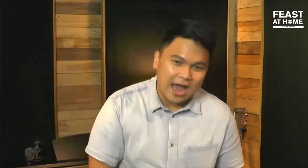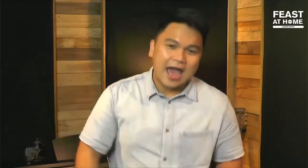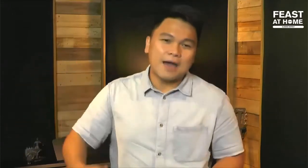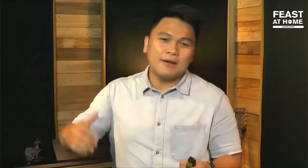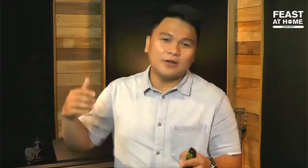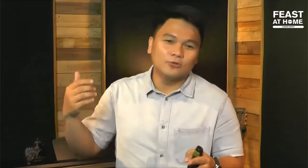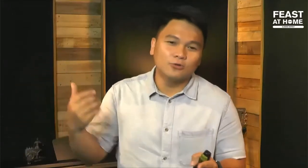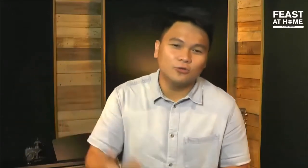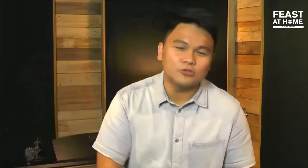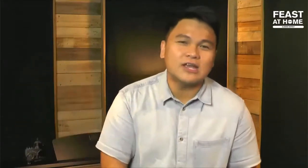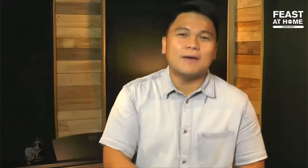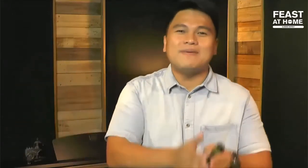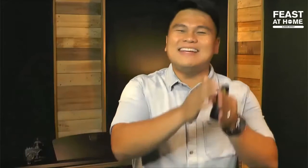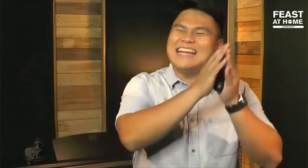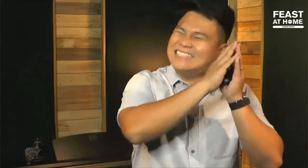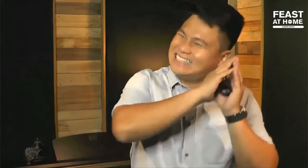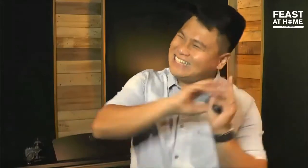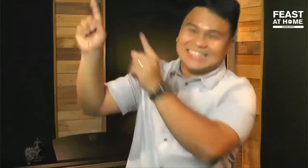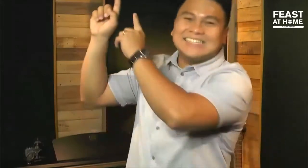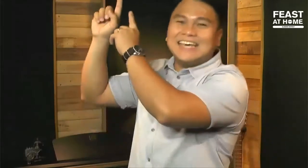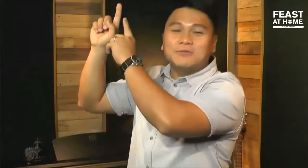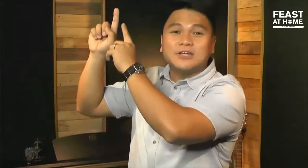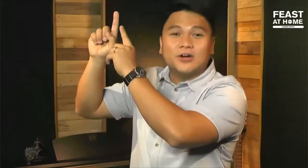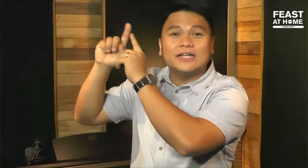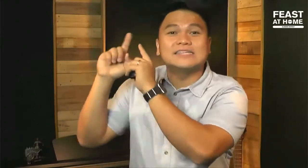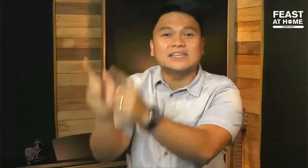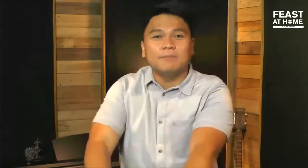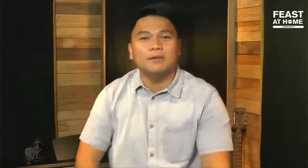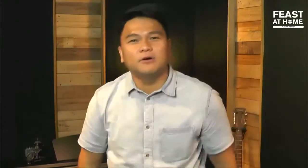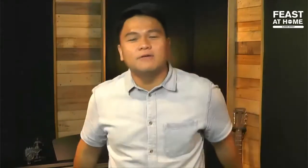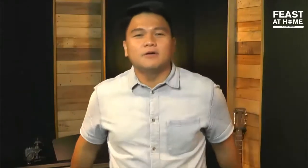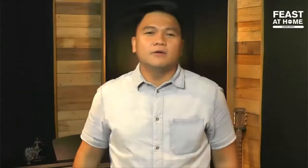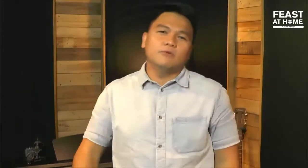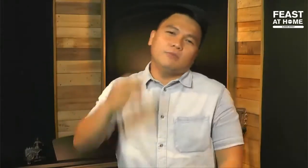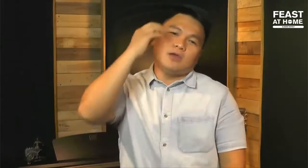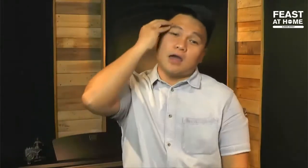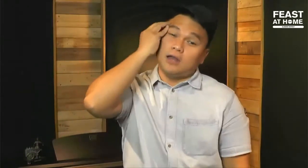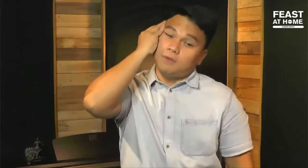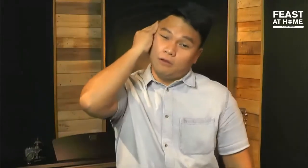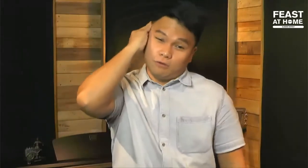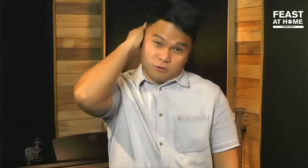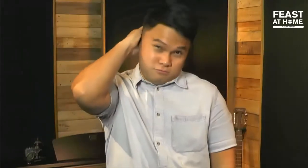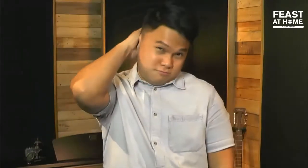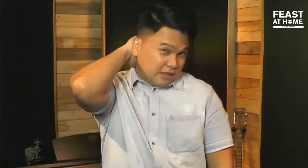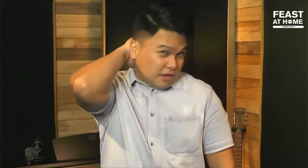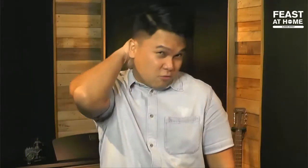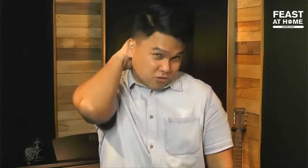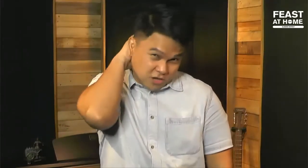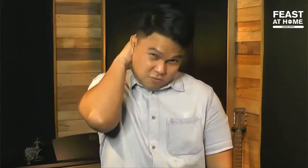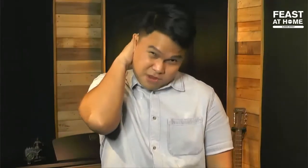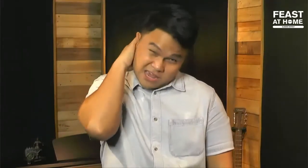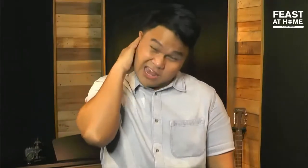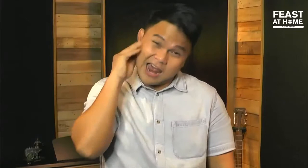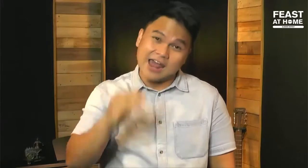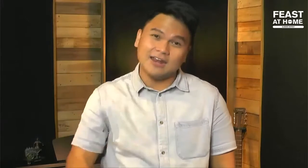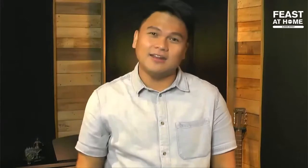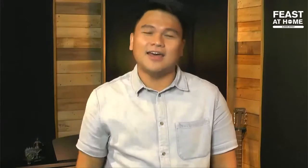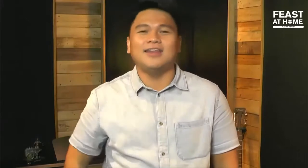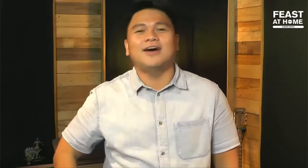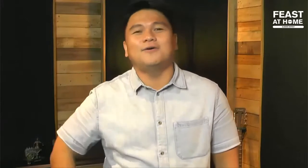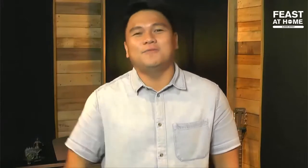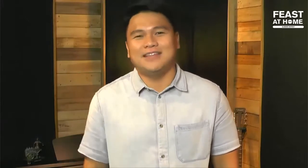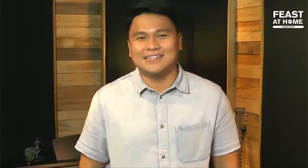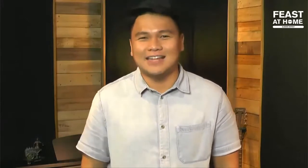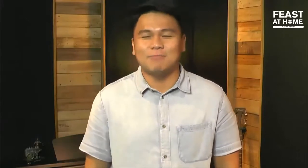nagdusa ka. Habang nagdudusa ka, biglang sisisihin mo si Lord at sasabihin mo, pambihira ka naman, Lord. Ba't di mo kasi ako pinigilan?